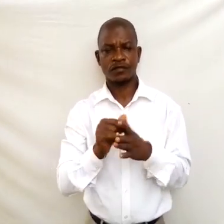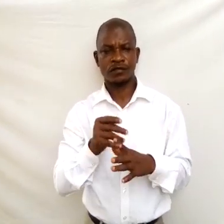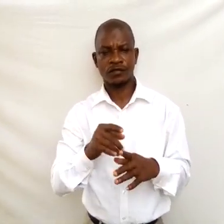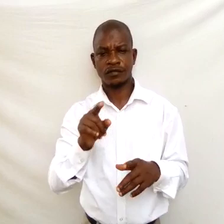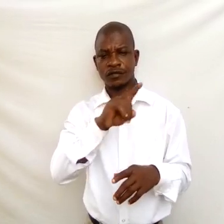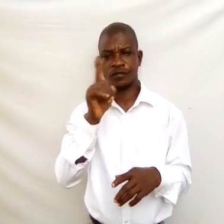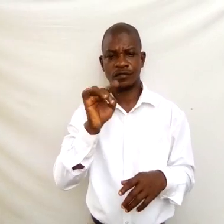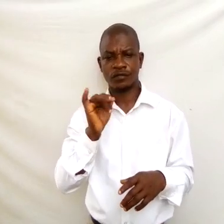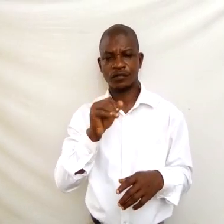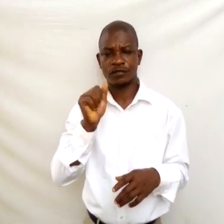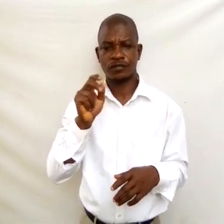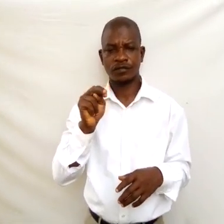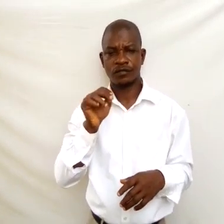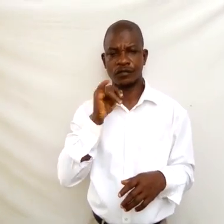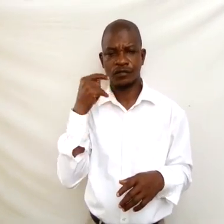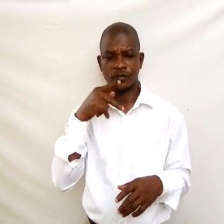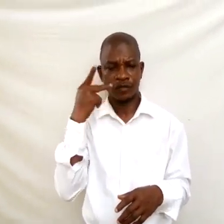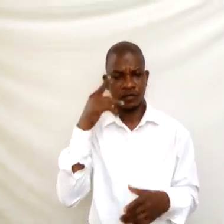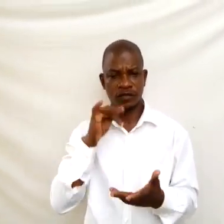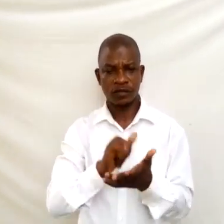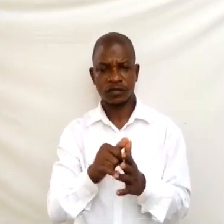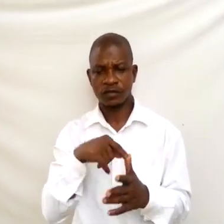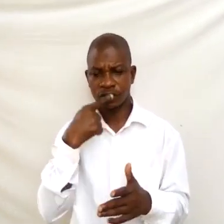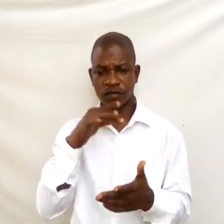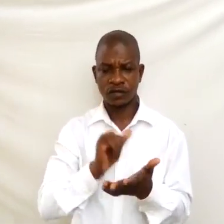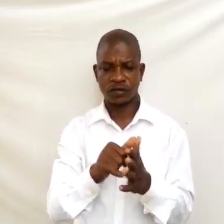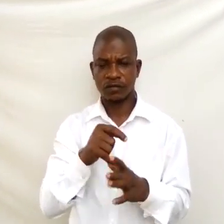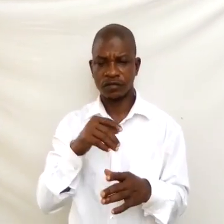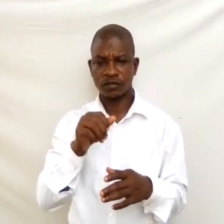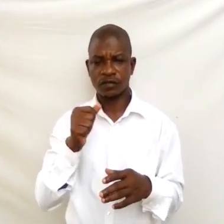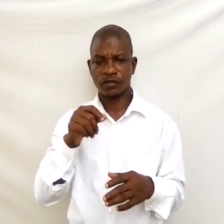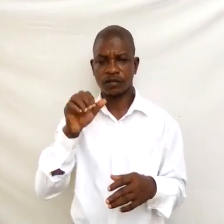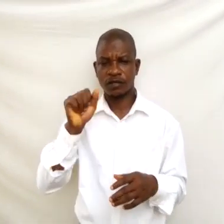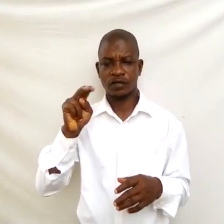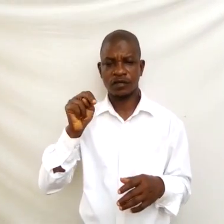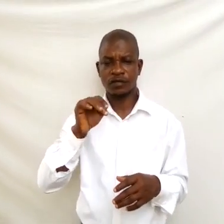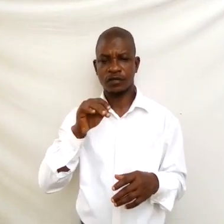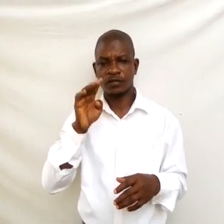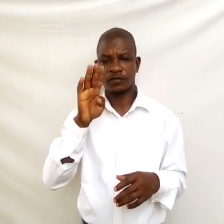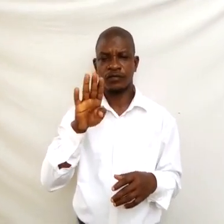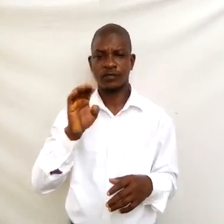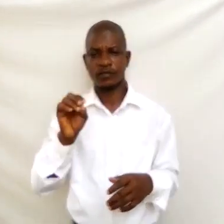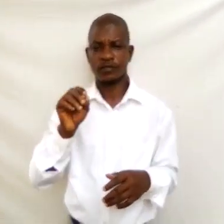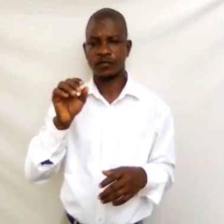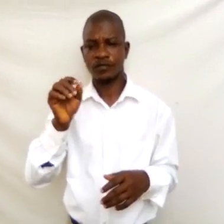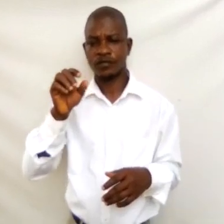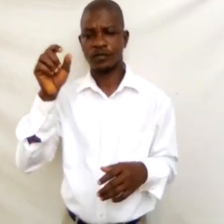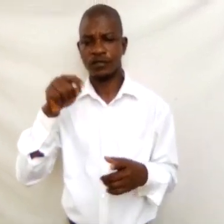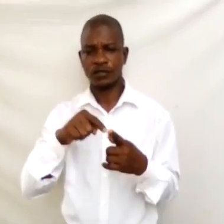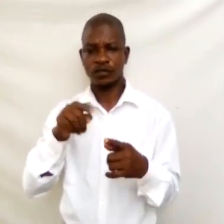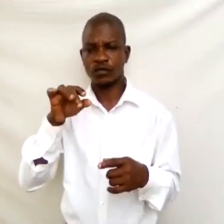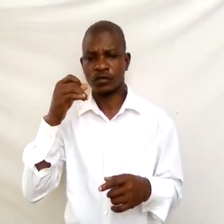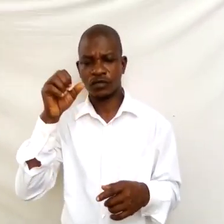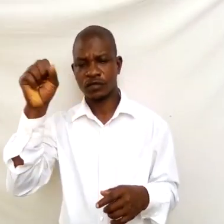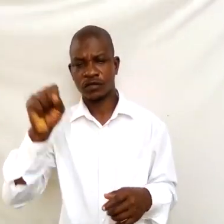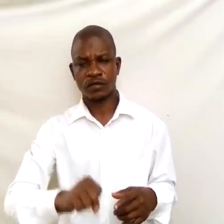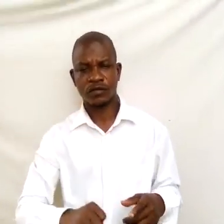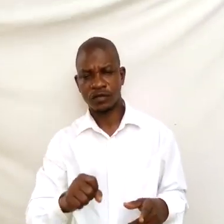angle, we can say that the line makes angle what? 40 degrees to the south. Hence,